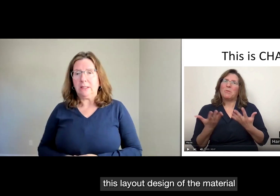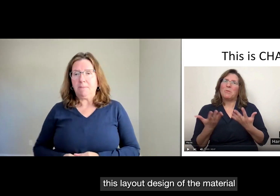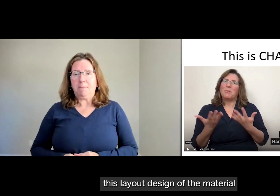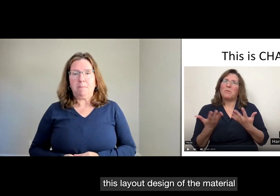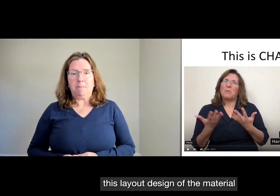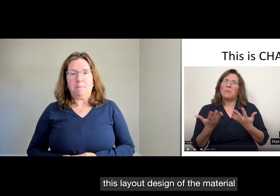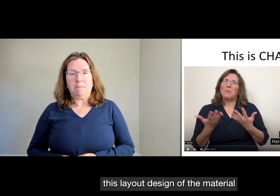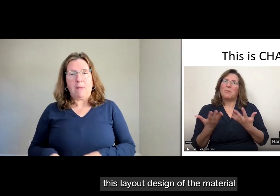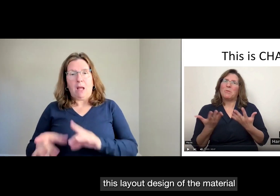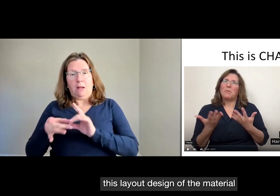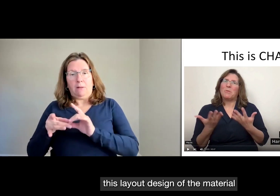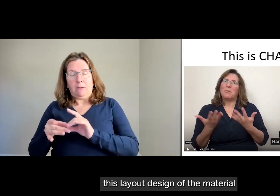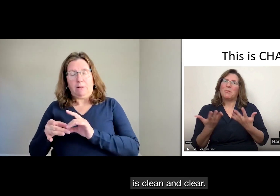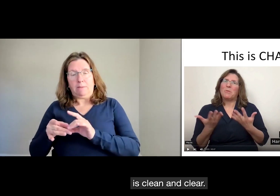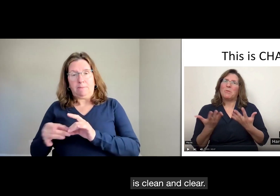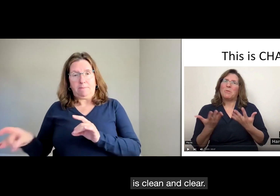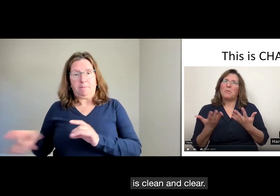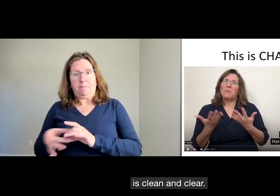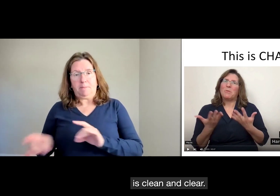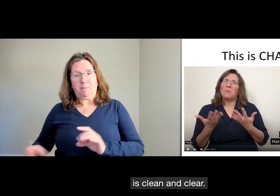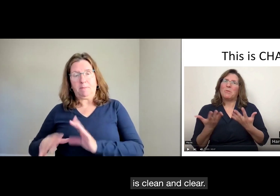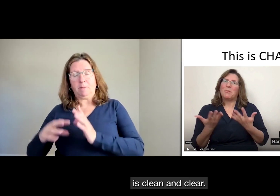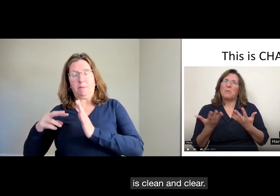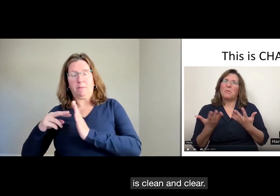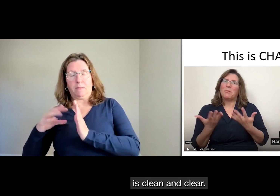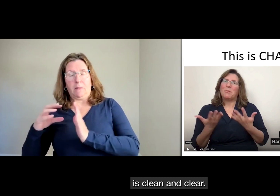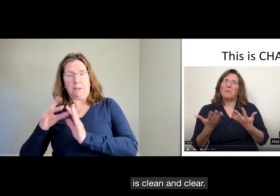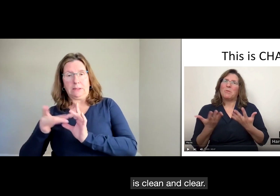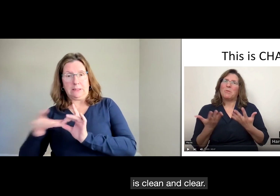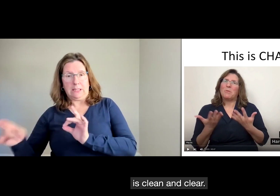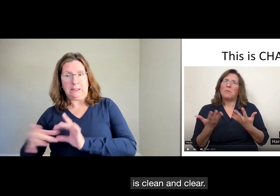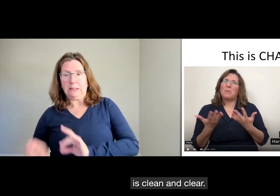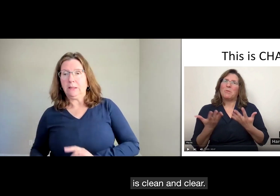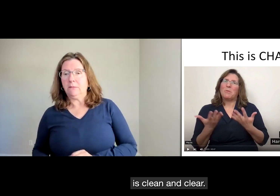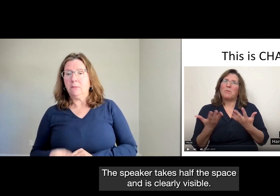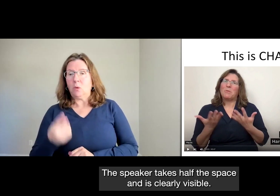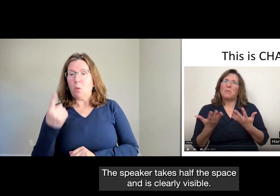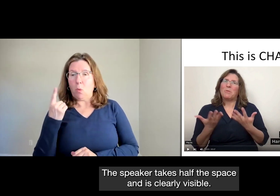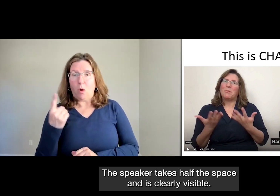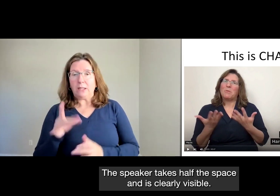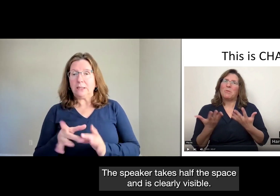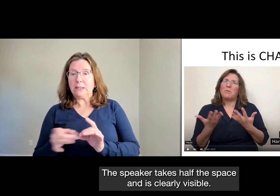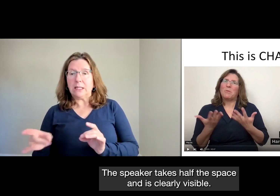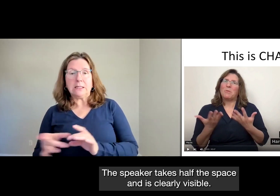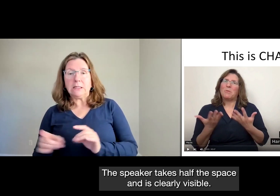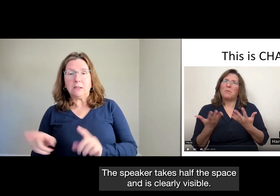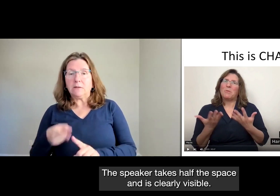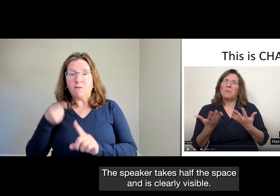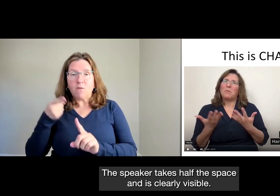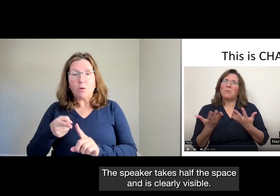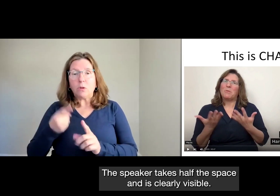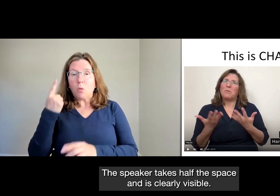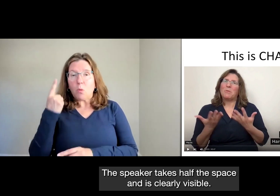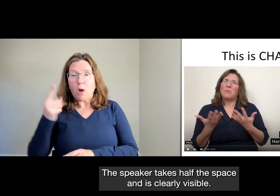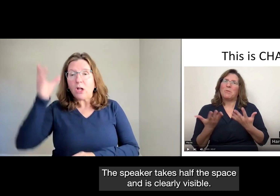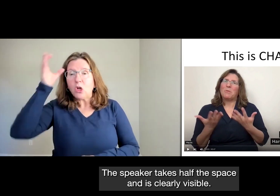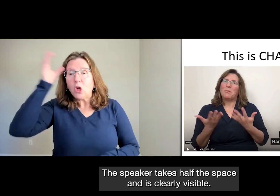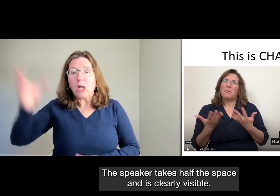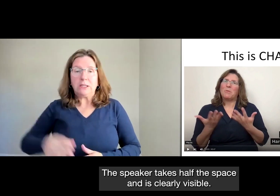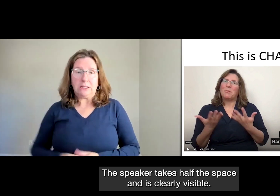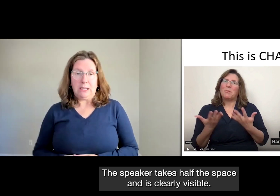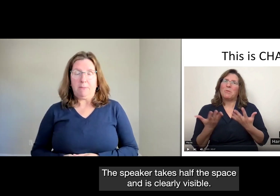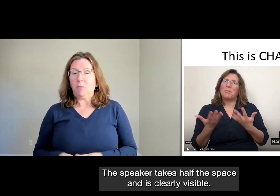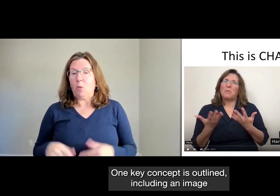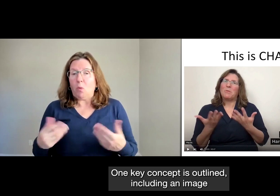layout design of the material is clean and clear. The speaker takes half the space and is clearly